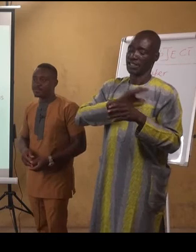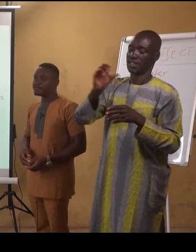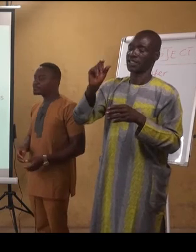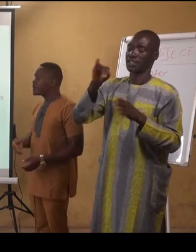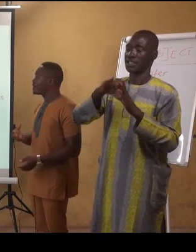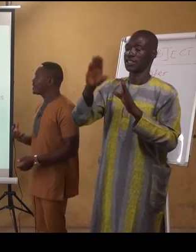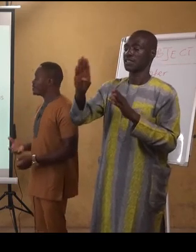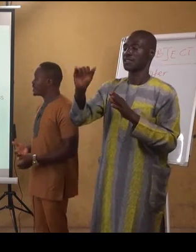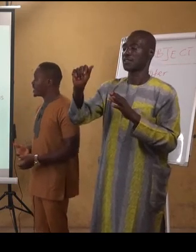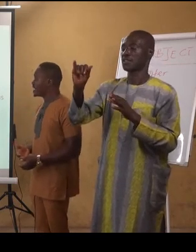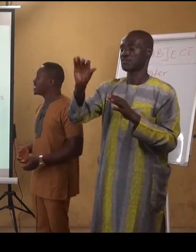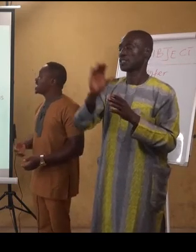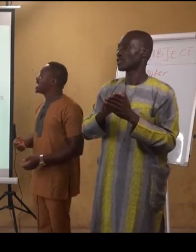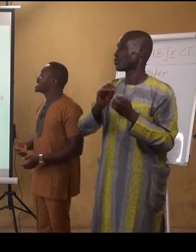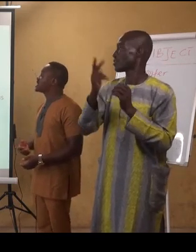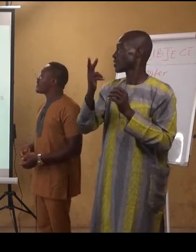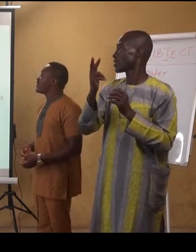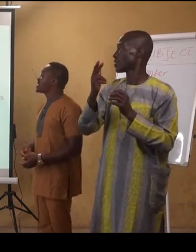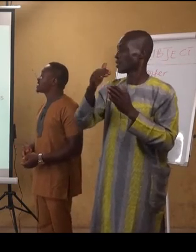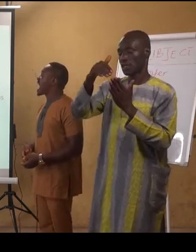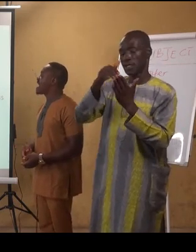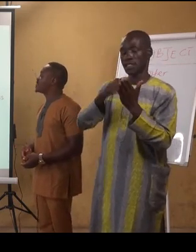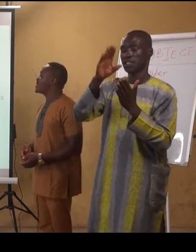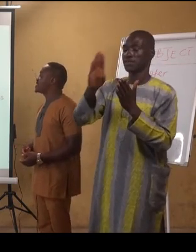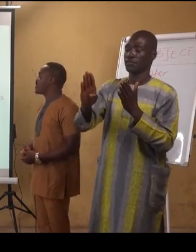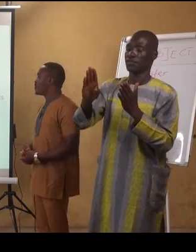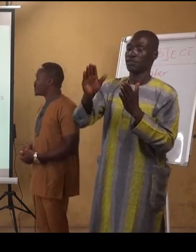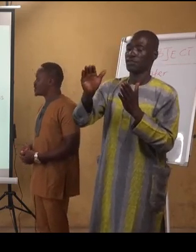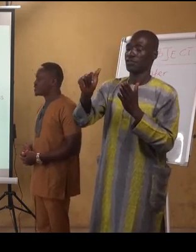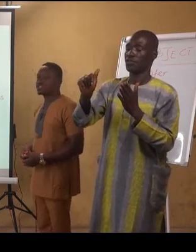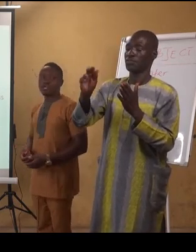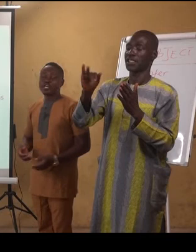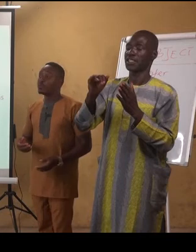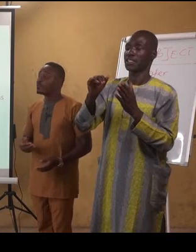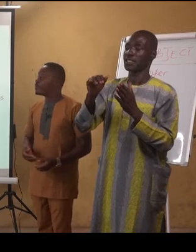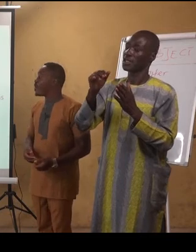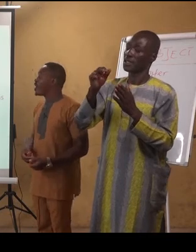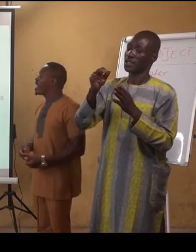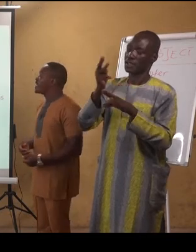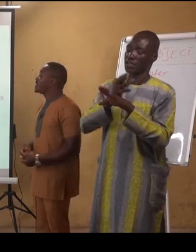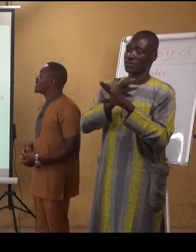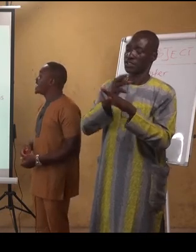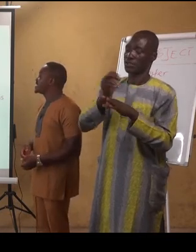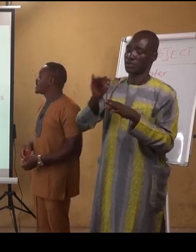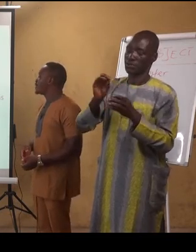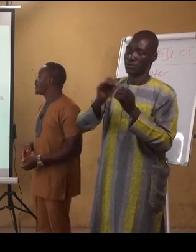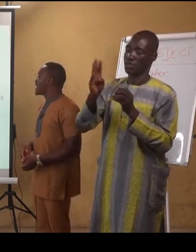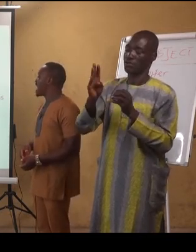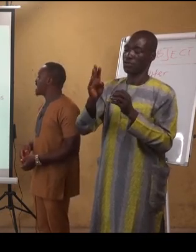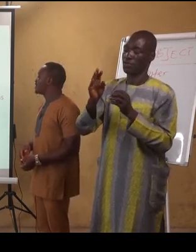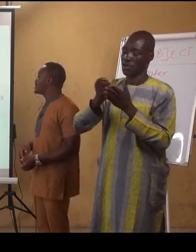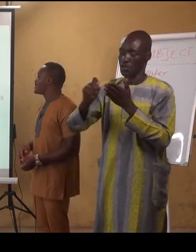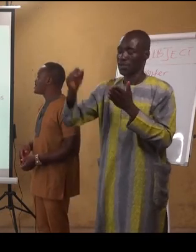basic. Number 3, list 4 basic arithmetic operations. Number 4, rewrite the